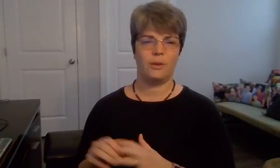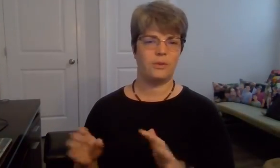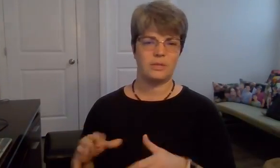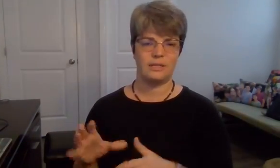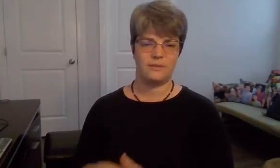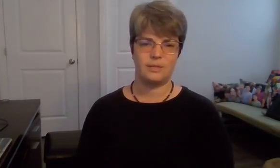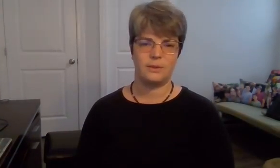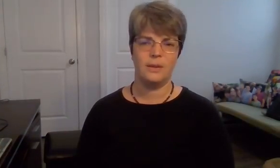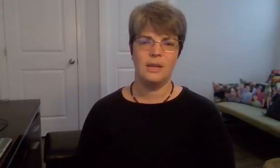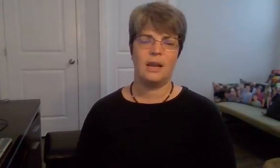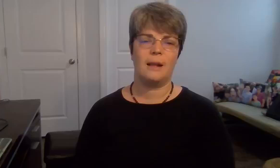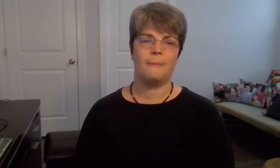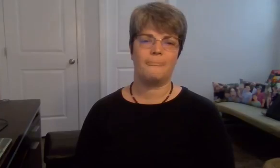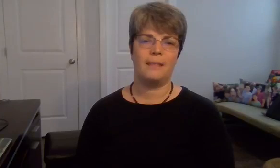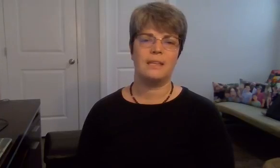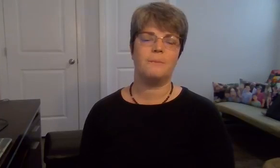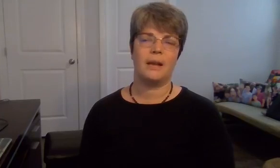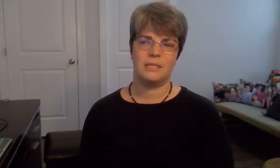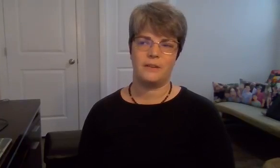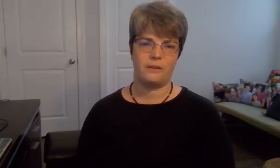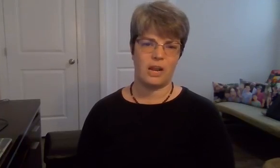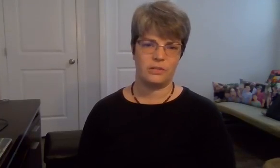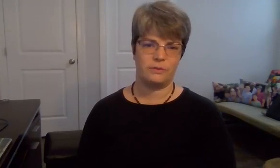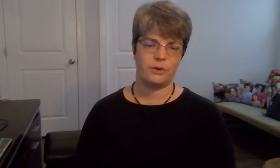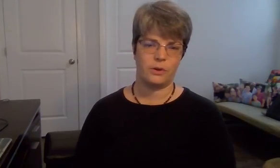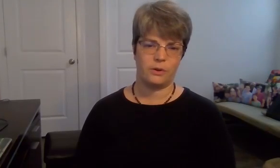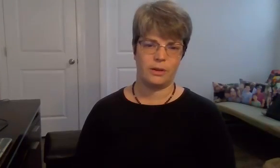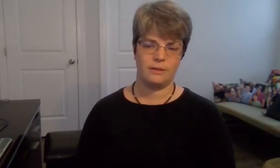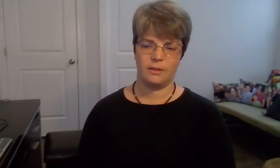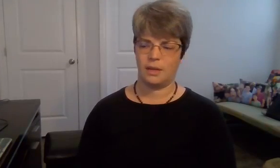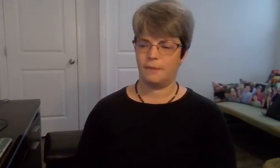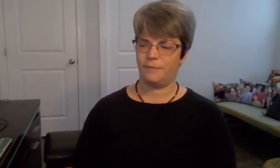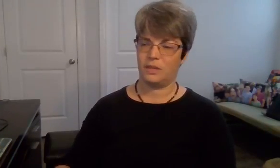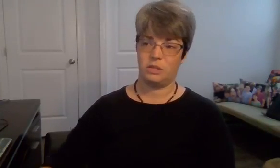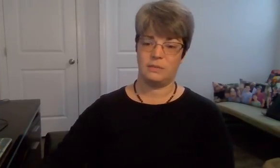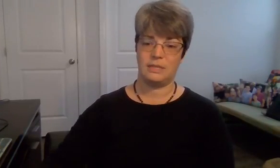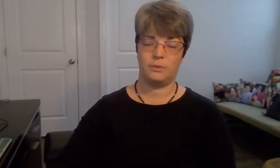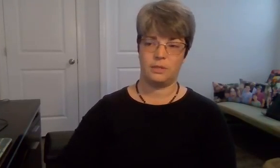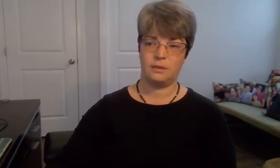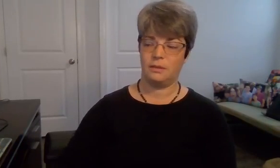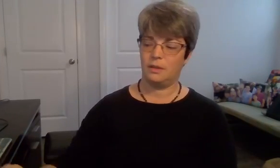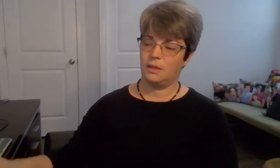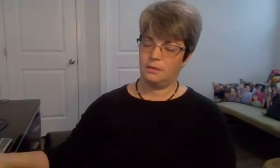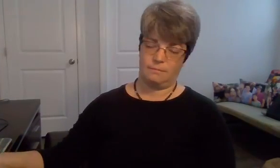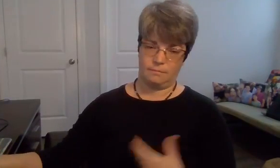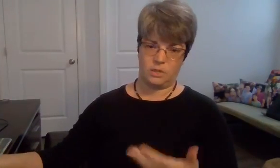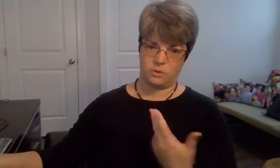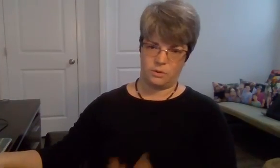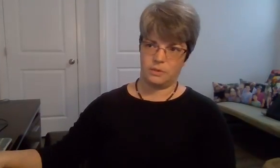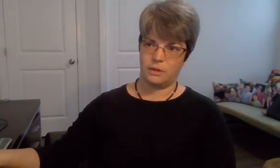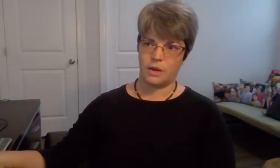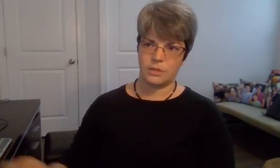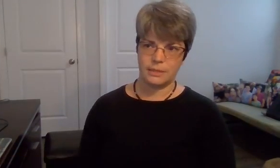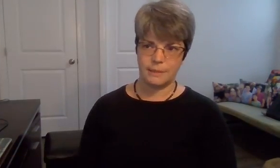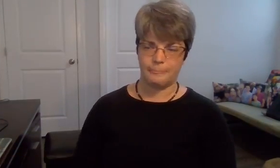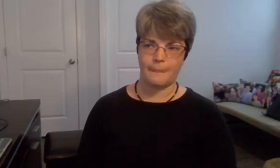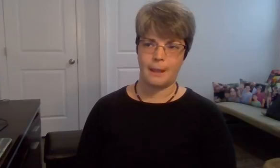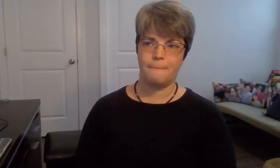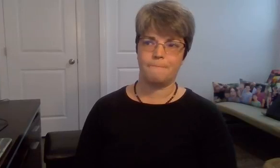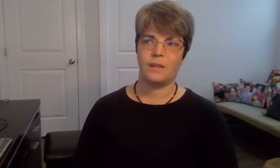those kinds of things. So it led to positive interaction for her, and that she was able to control those interactions. And